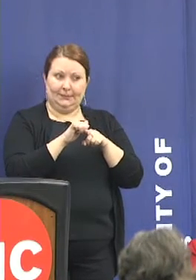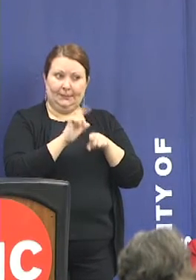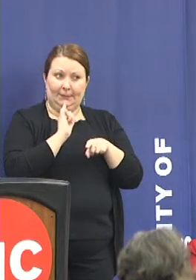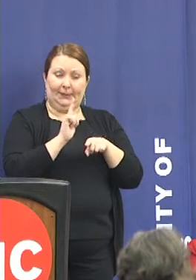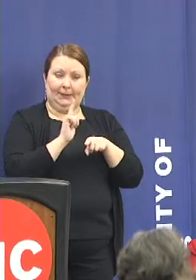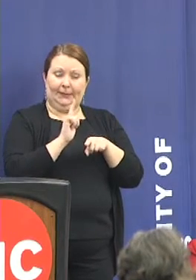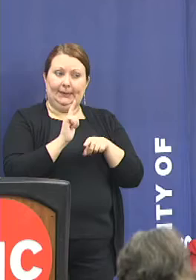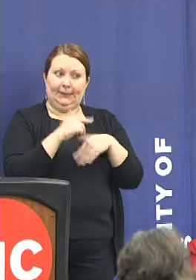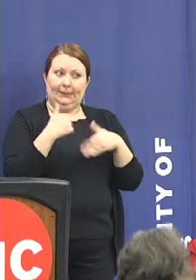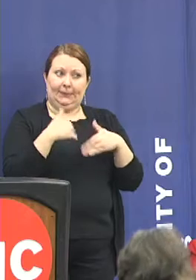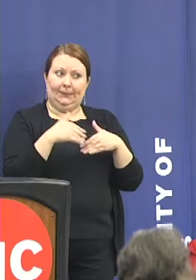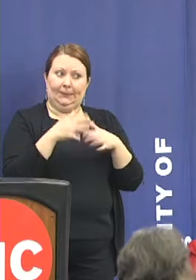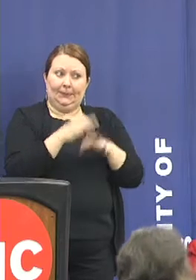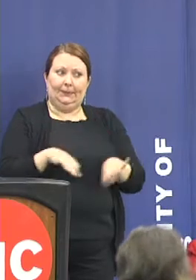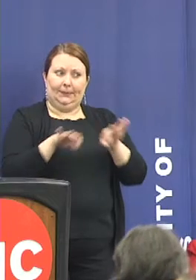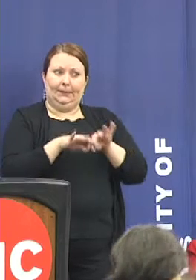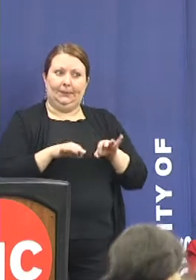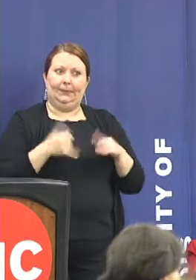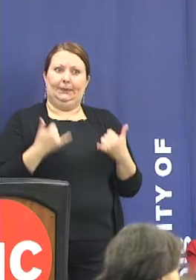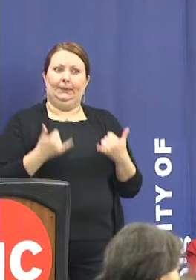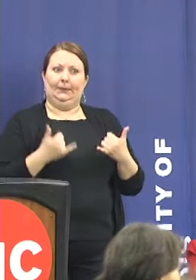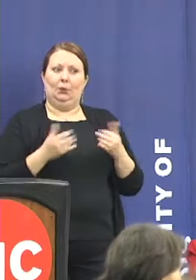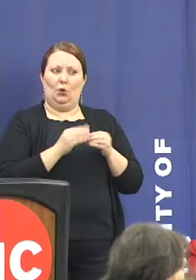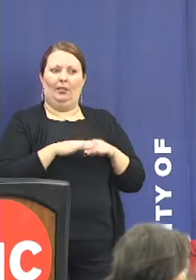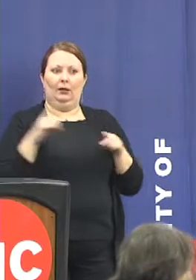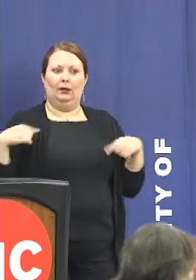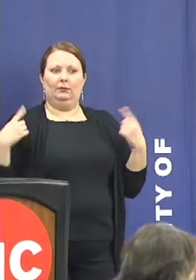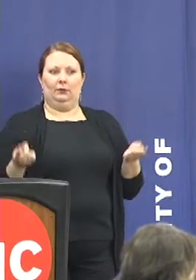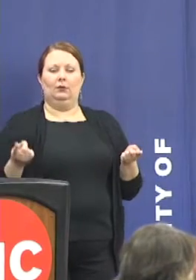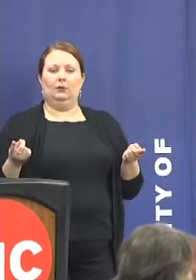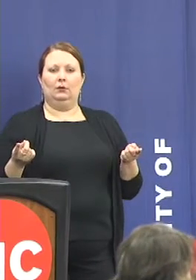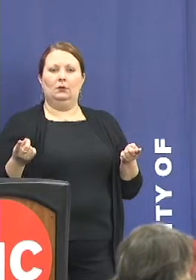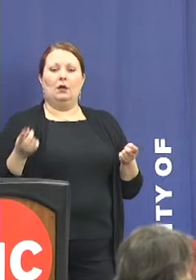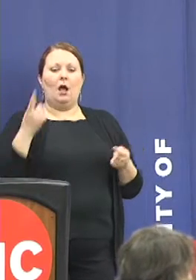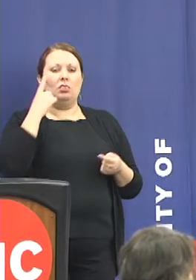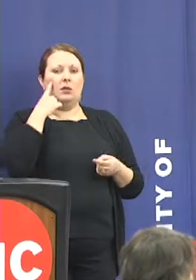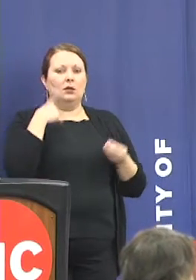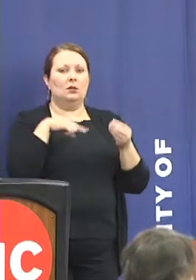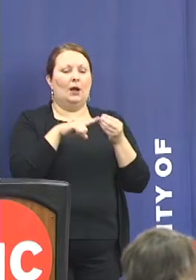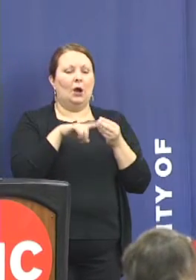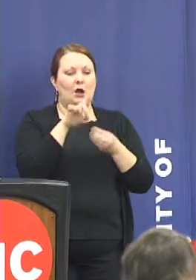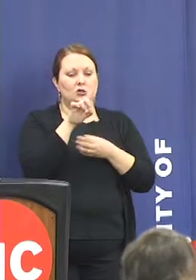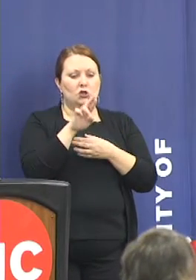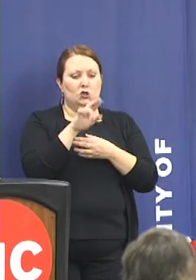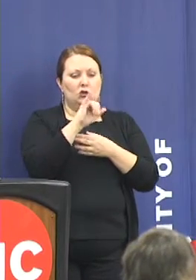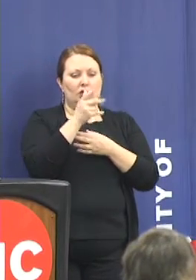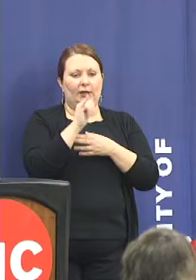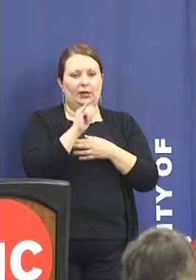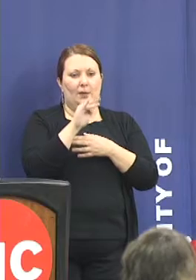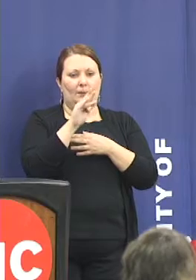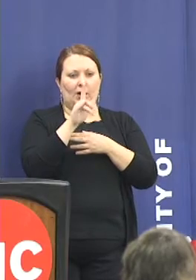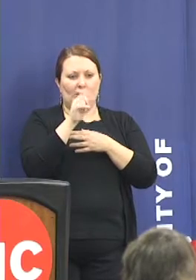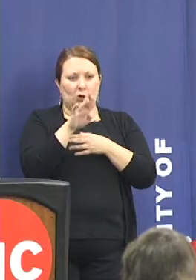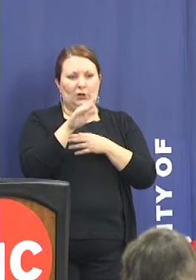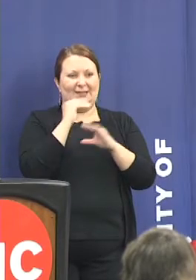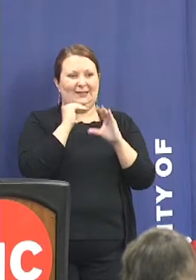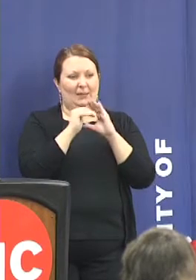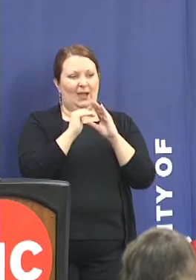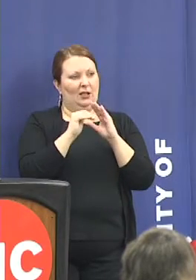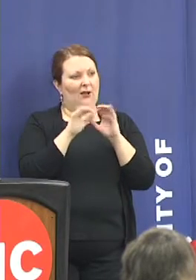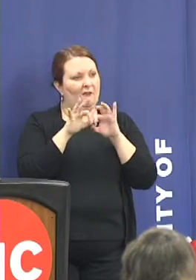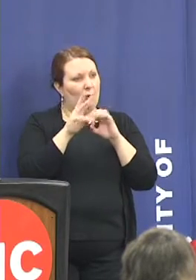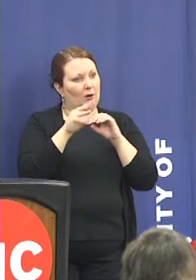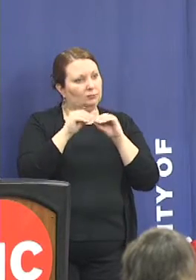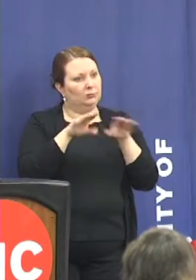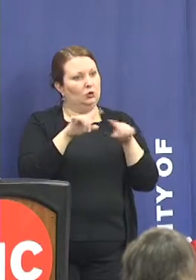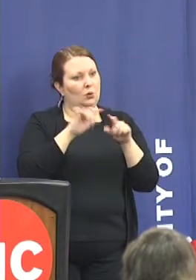very, you know, really urgent more than ever. And I'm thinking about Dr. Jenny Breyer's email that she forwarded to